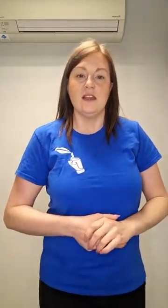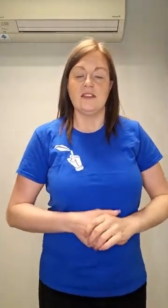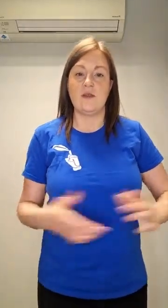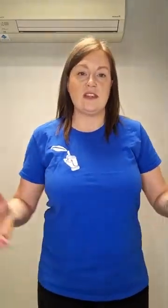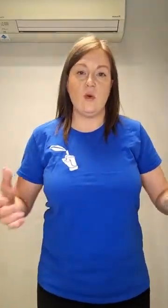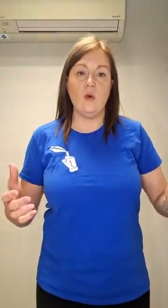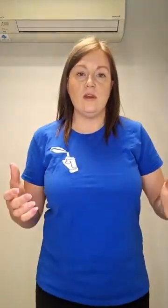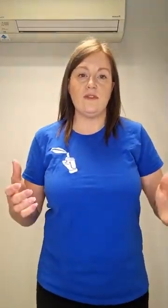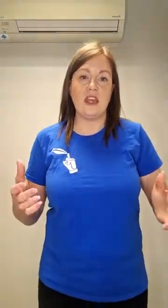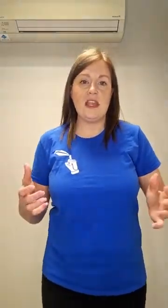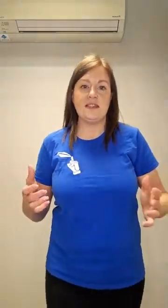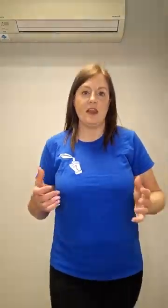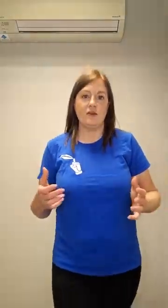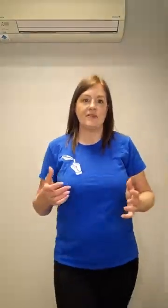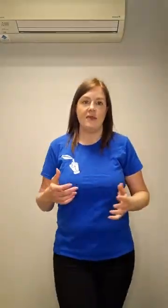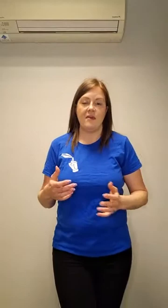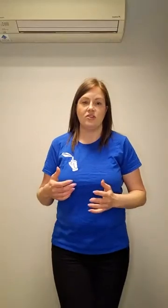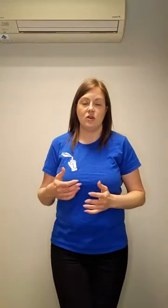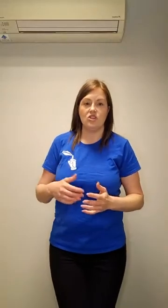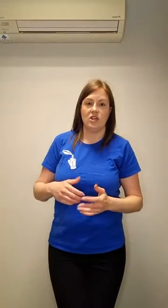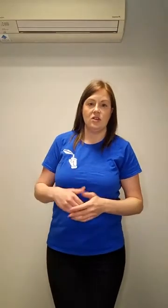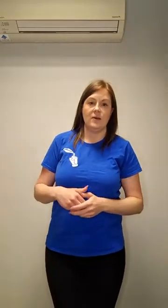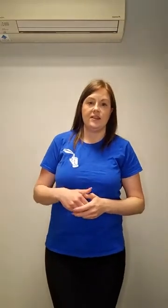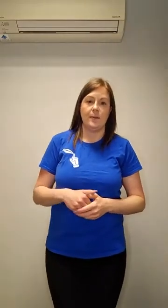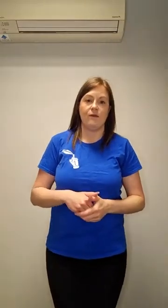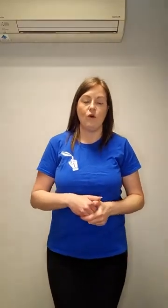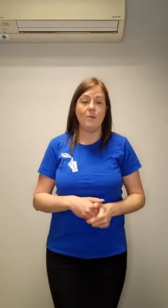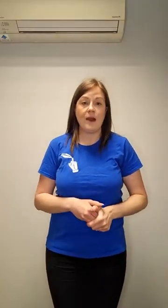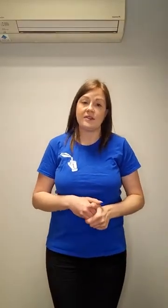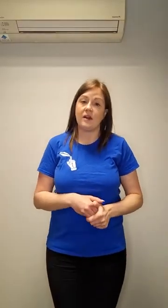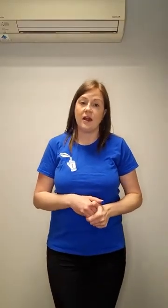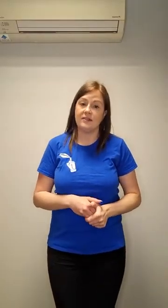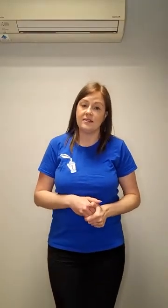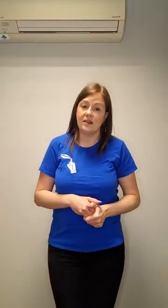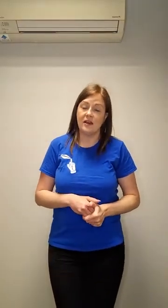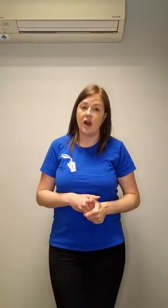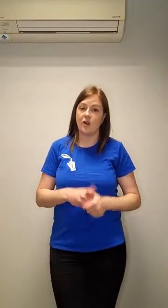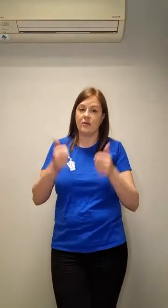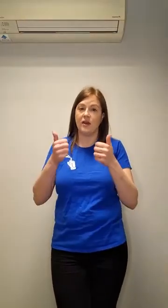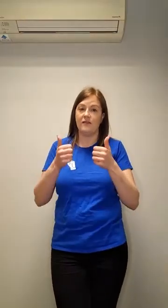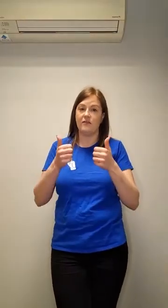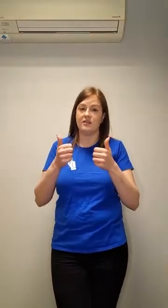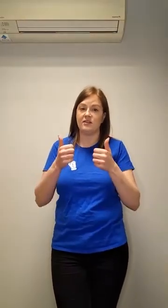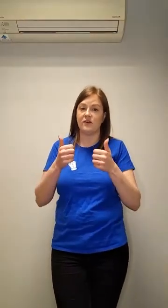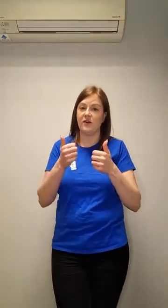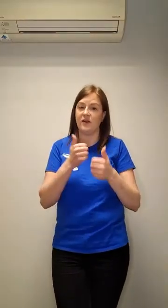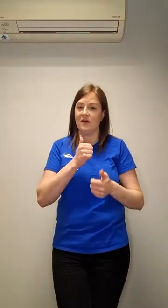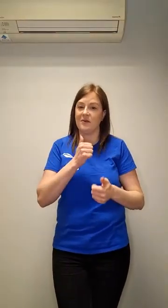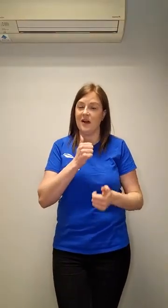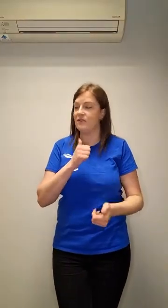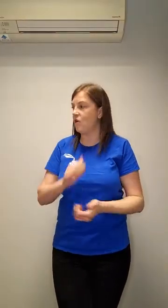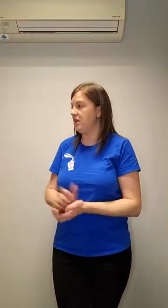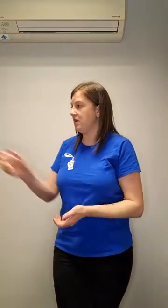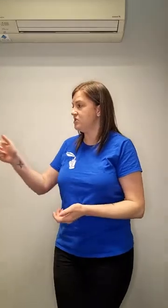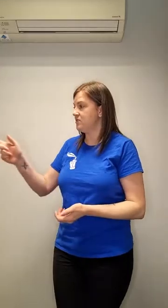So that's all of the key skills and the methodology that you need to perform our signs. I hope that everybody has followed along well. If you've got any questions,